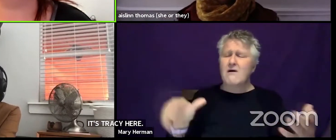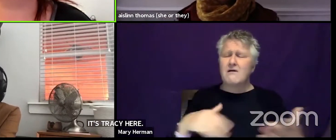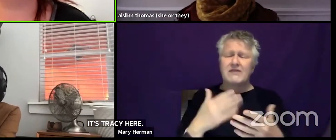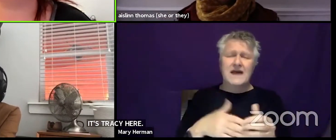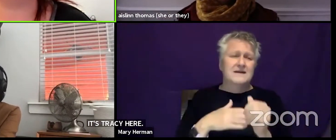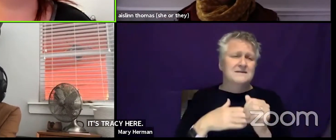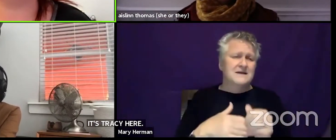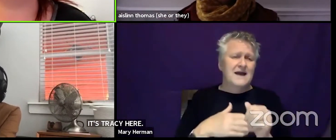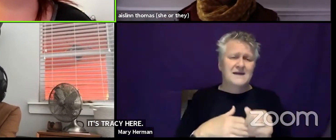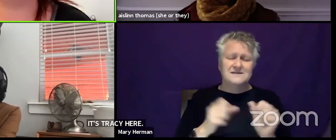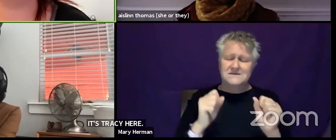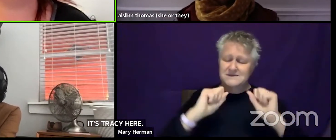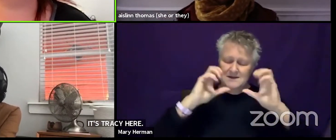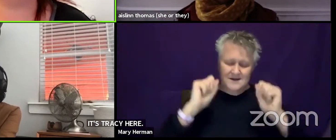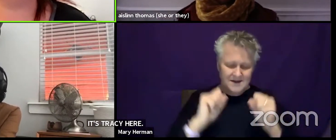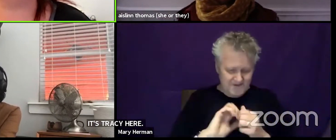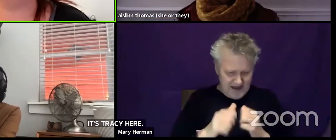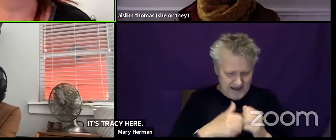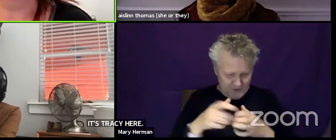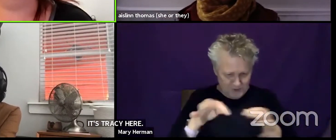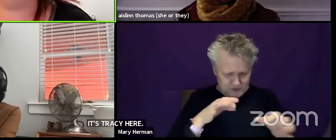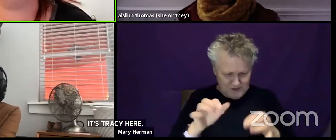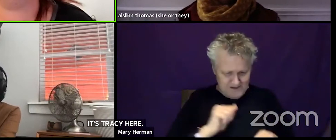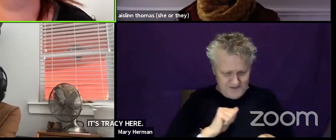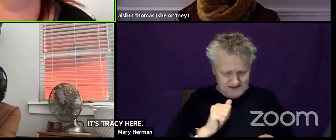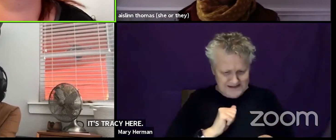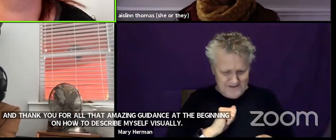how to describe myself visually. I'm going to give it a shot here.